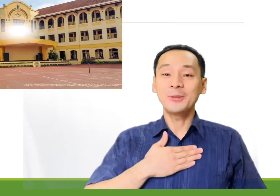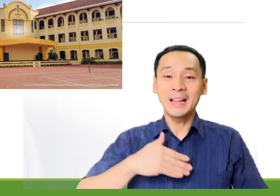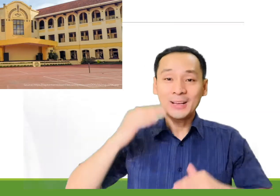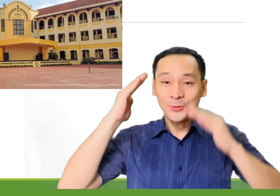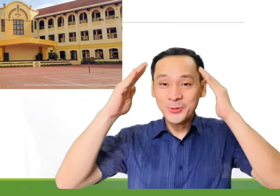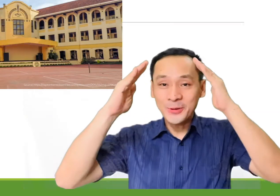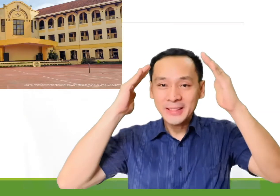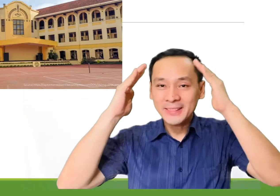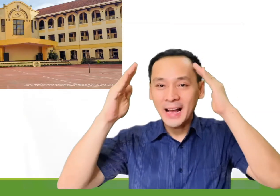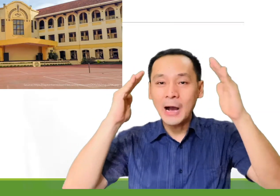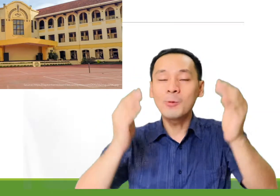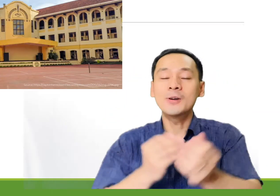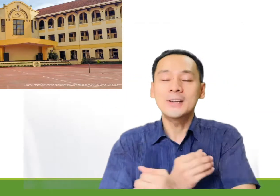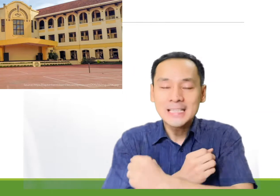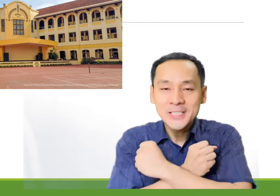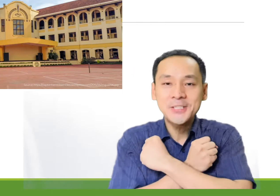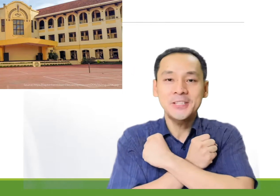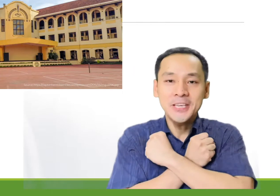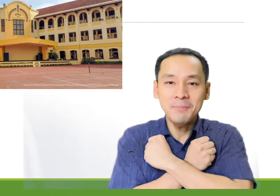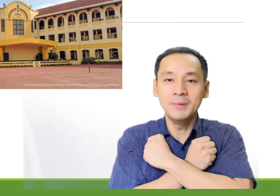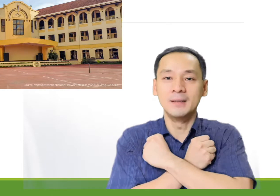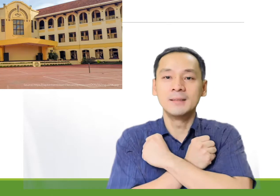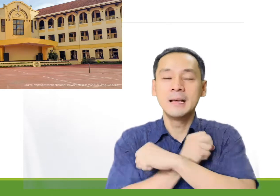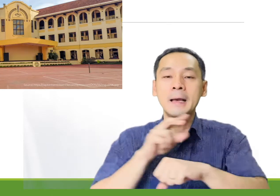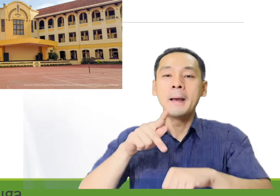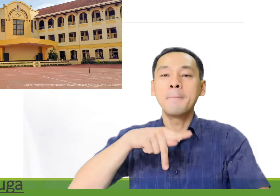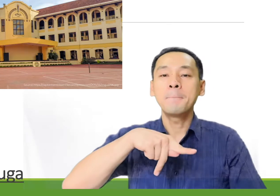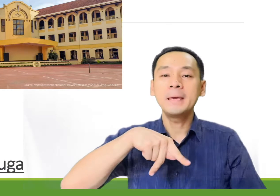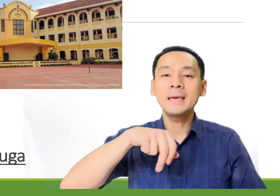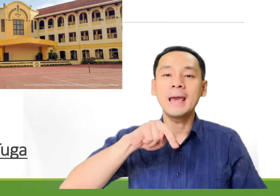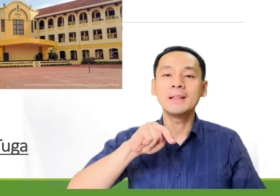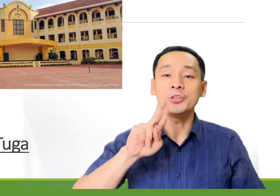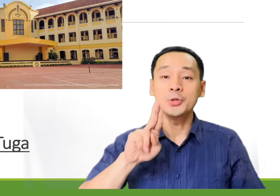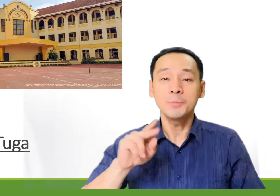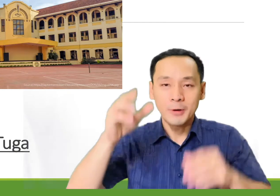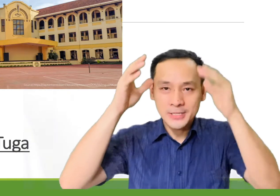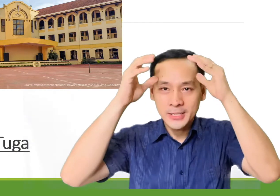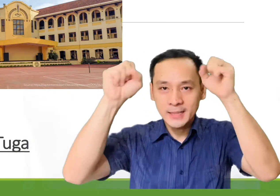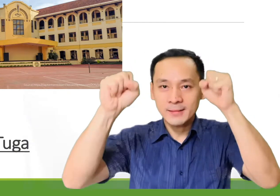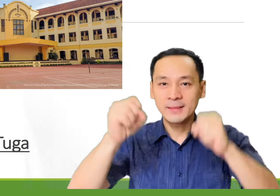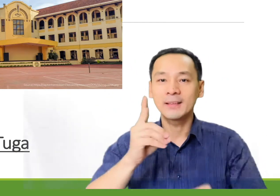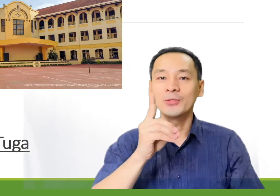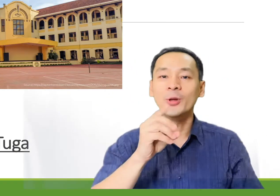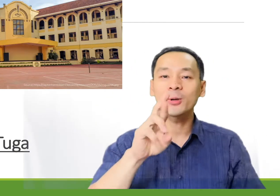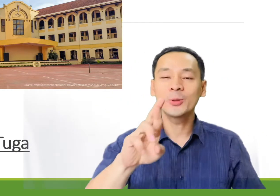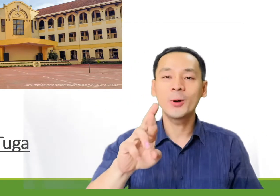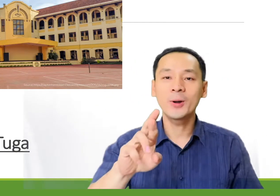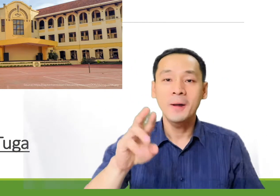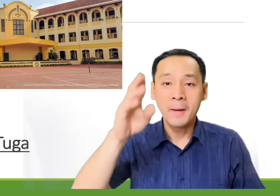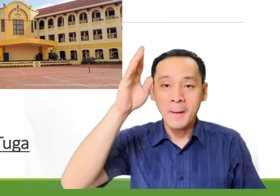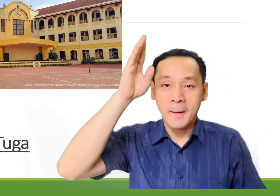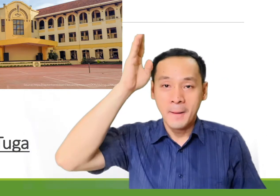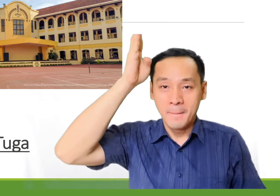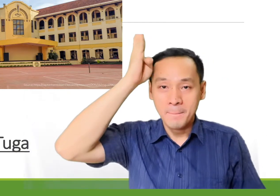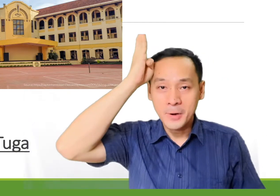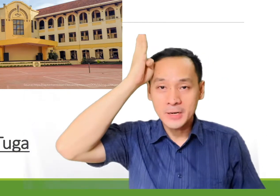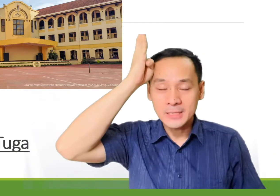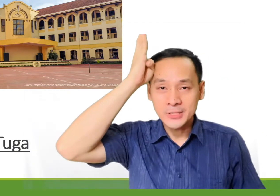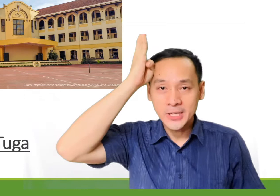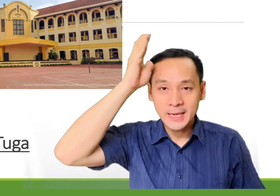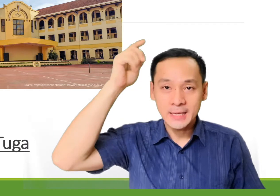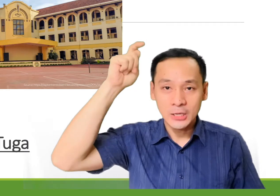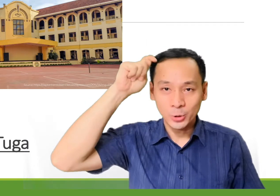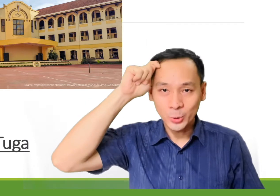I would like to greet our esteemed PNU President, Dr.